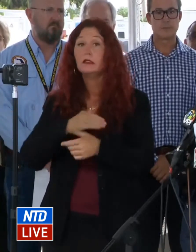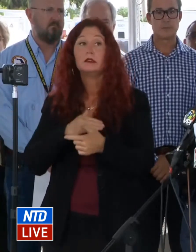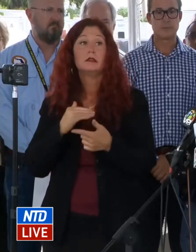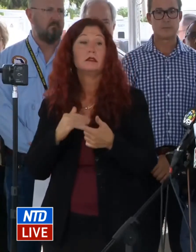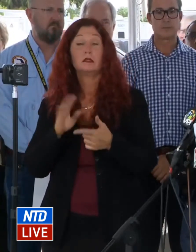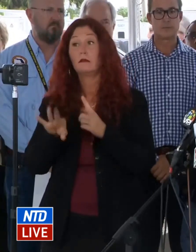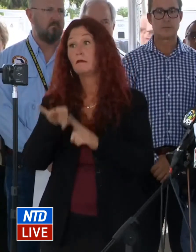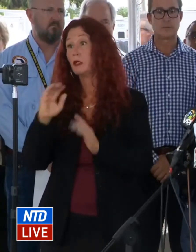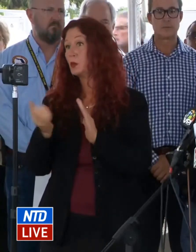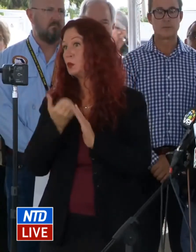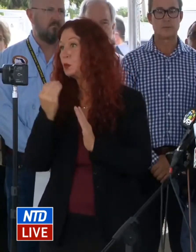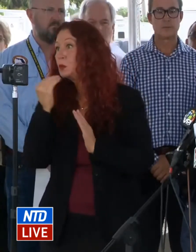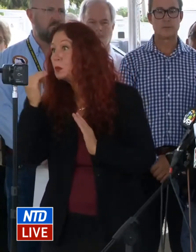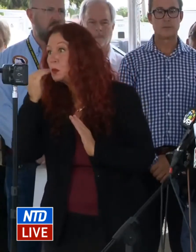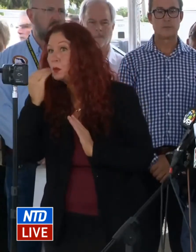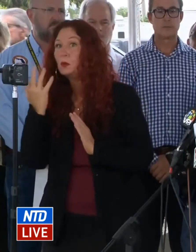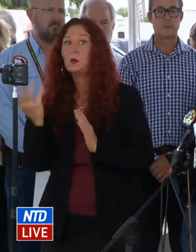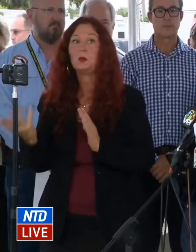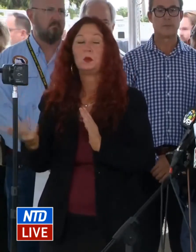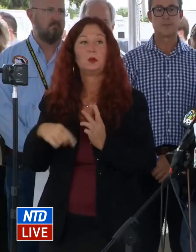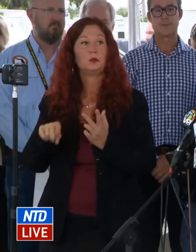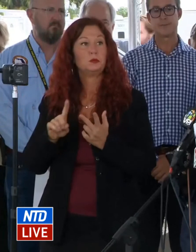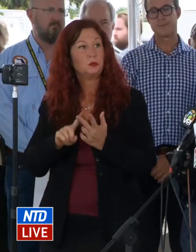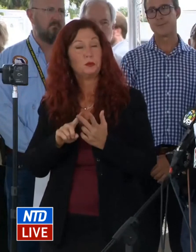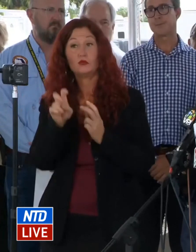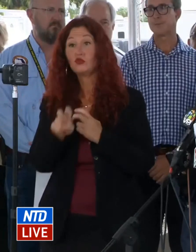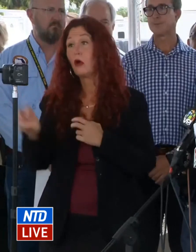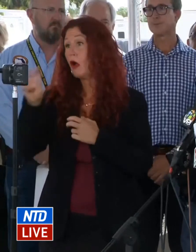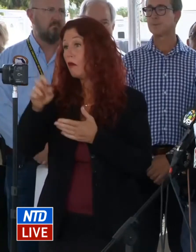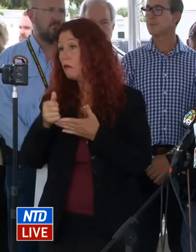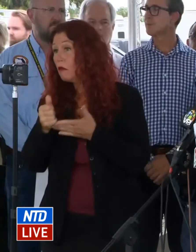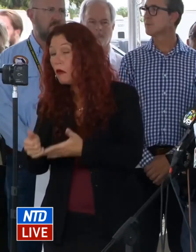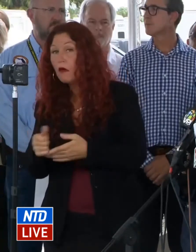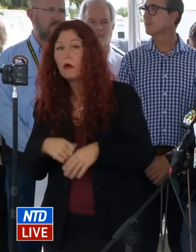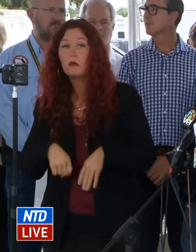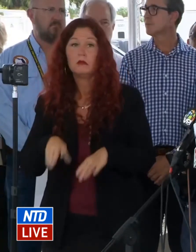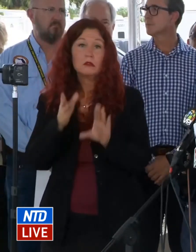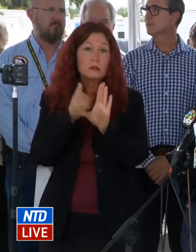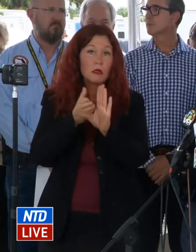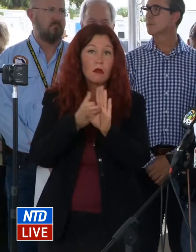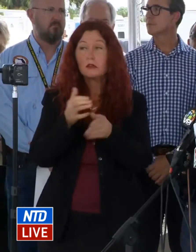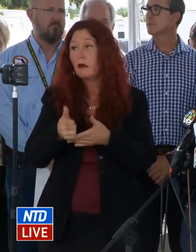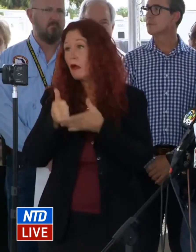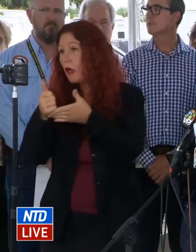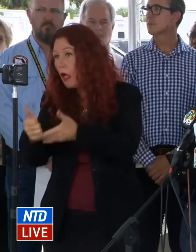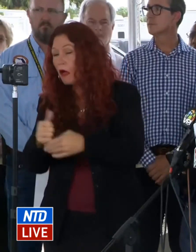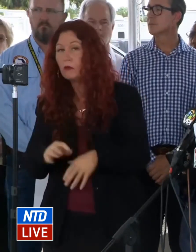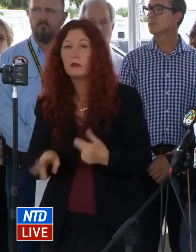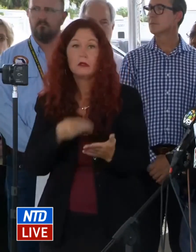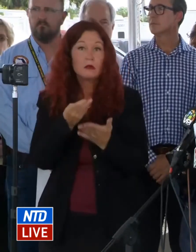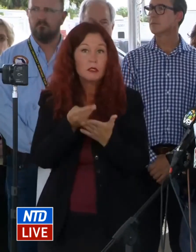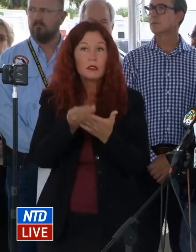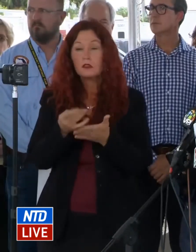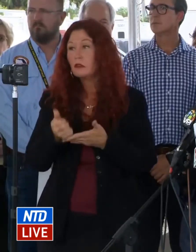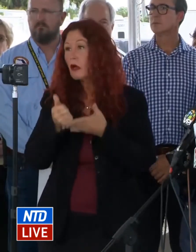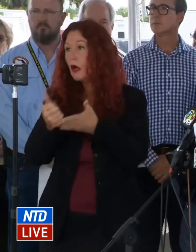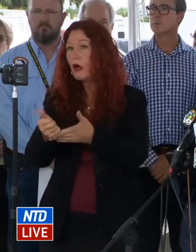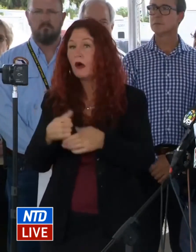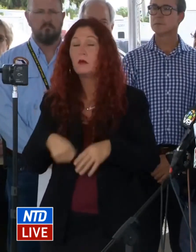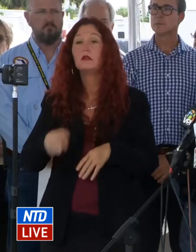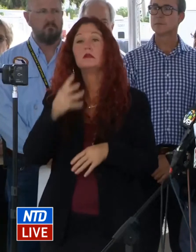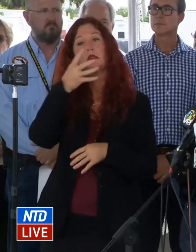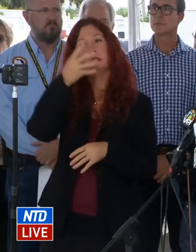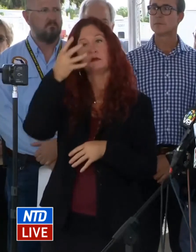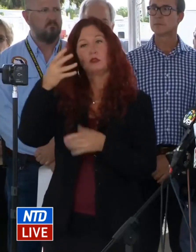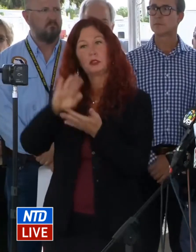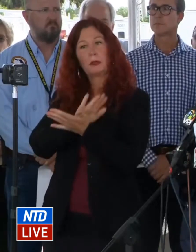home assistance, travel assistance, psychological and grief counseling, financial assistance, visa and passport support,